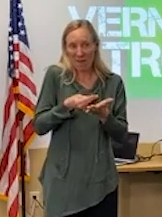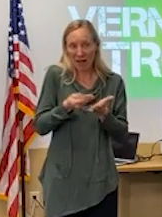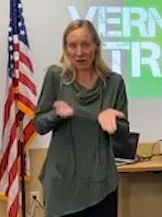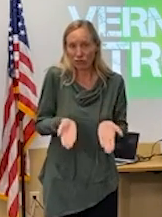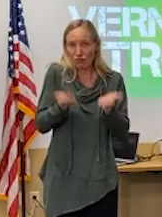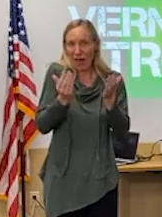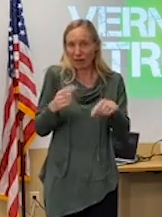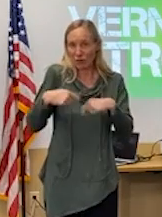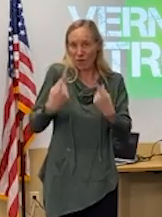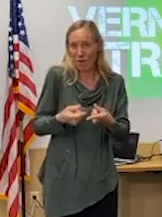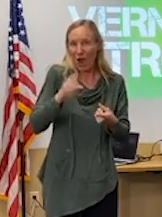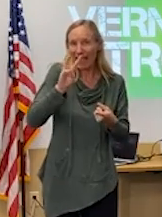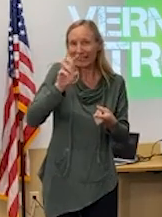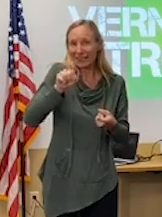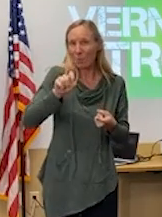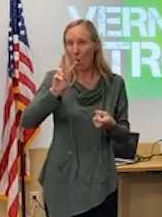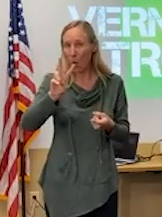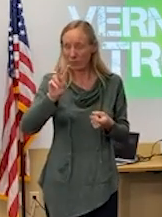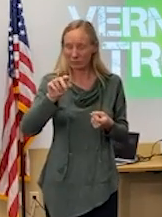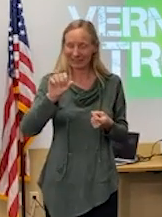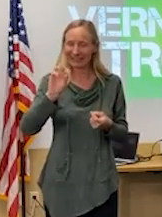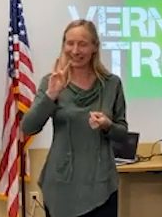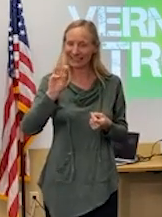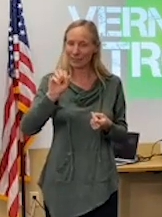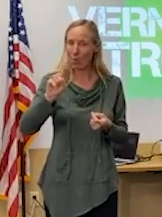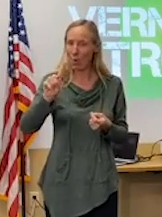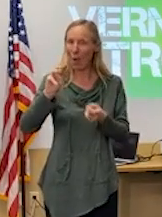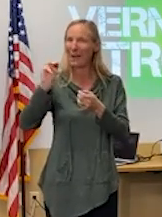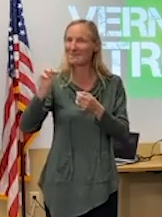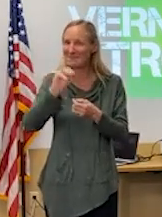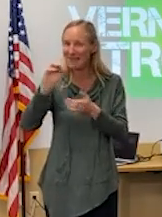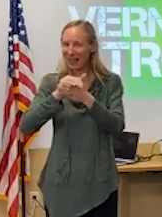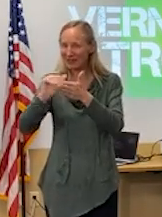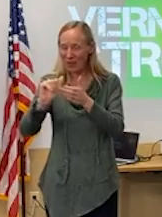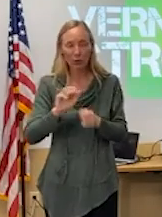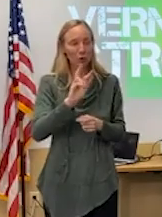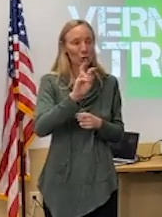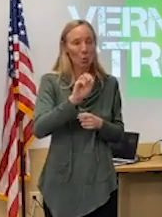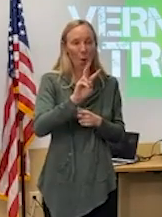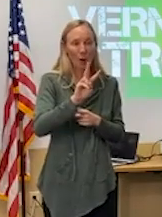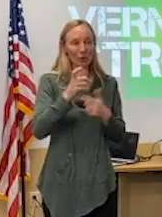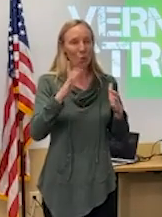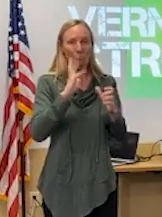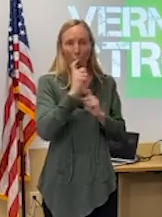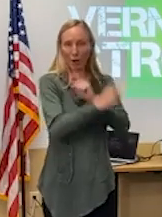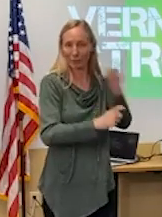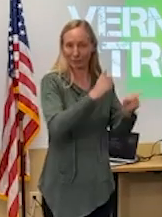million, of which 2.2 has already gone out the door, and then there's another $2 million